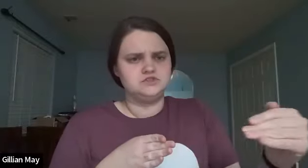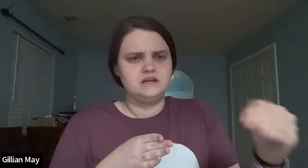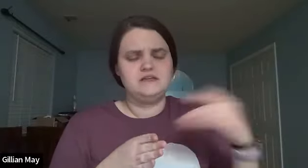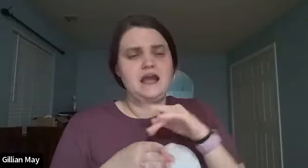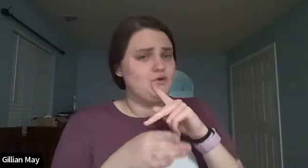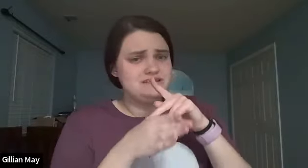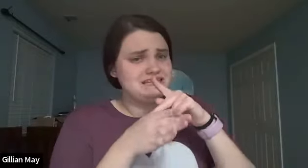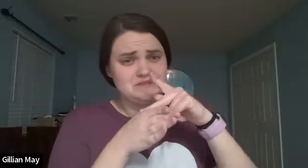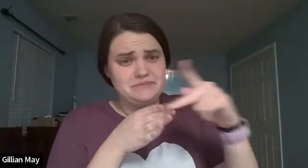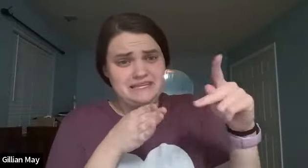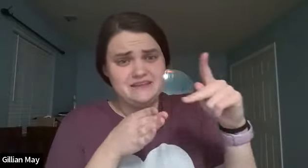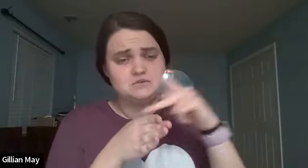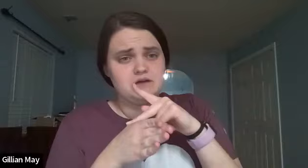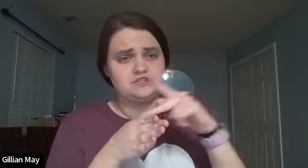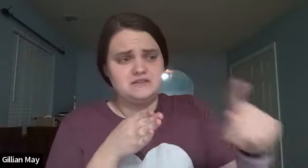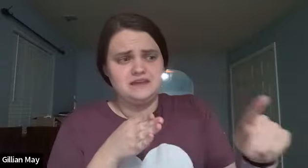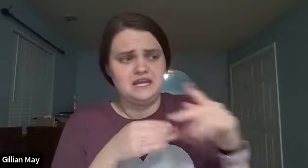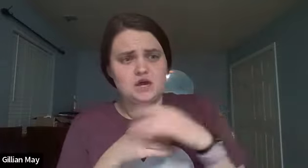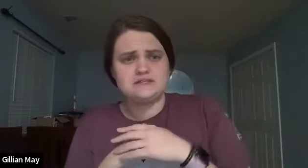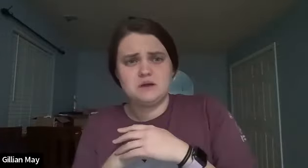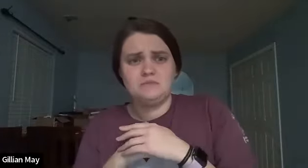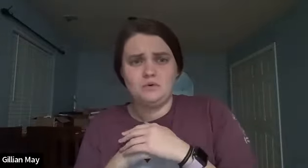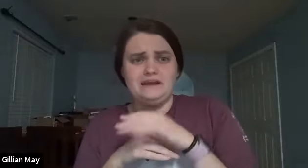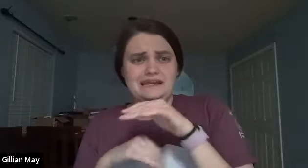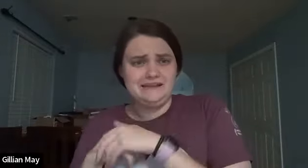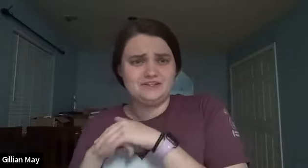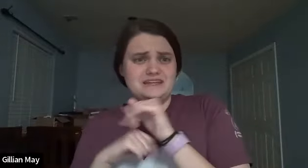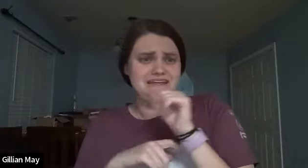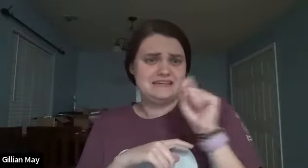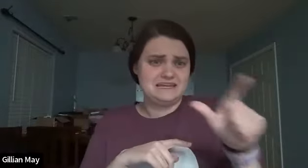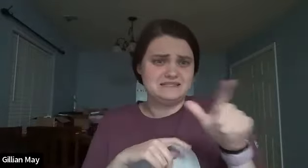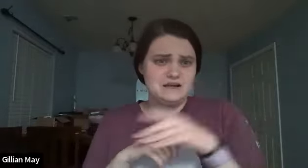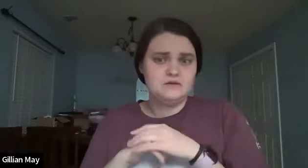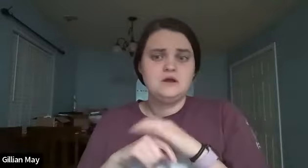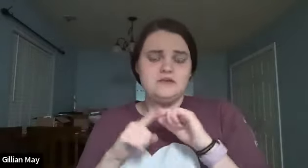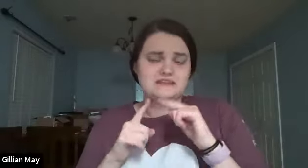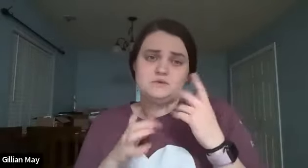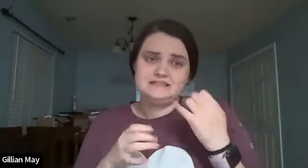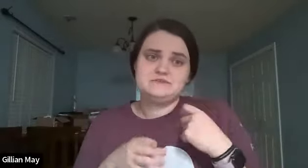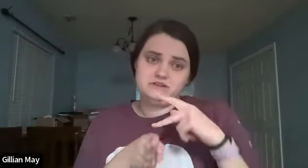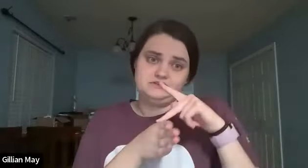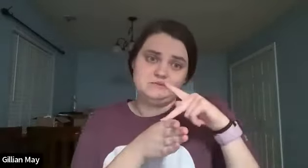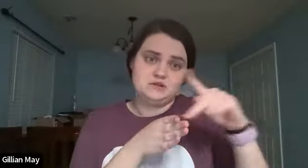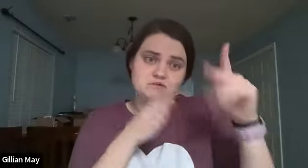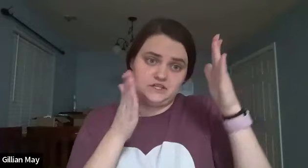trying to think. I've always seen it with the P. That's why I was trying to think. I know that's probably more English than it is ASL, but that's the one I typically do see more as